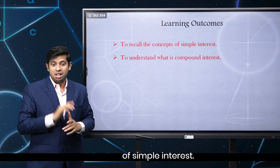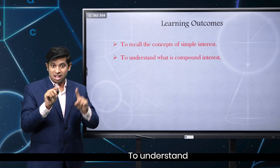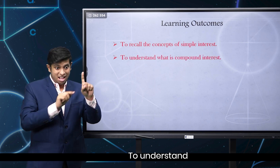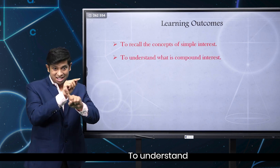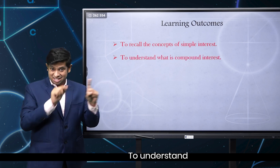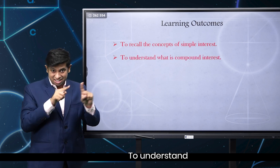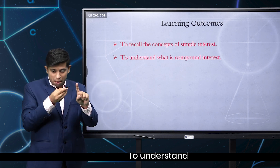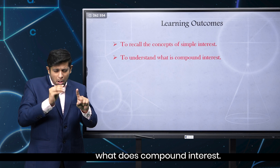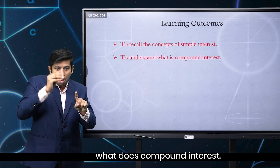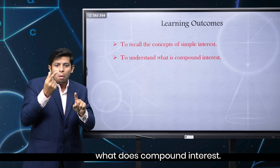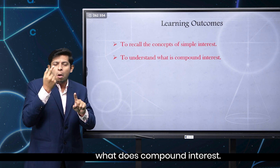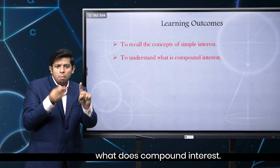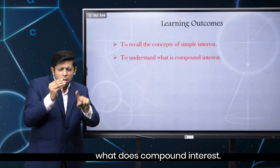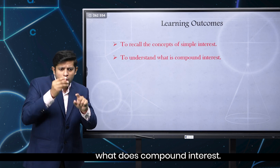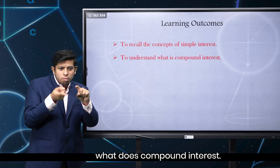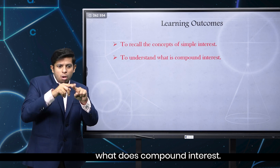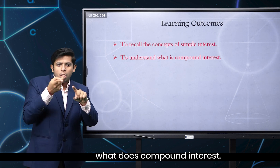to understand what is compound interest,